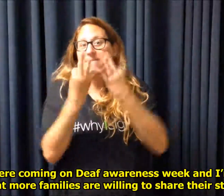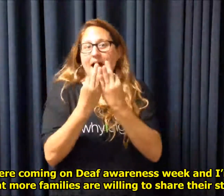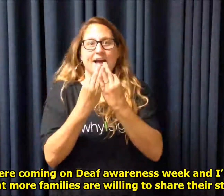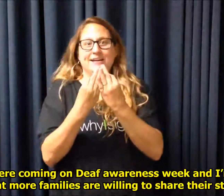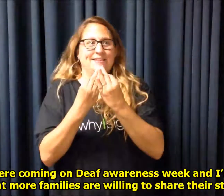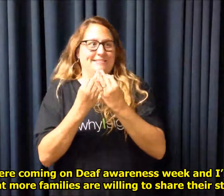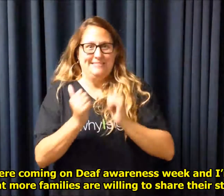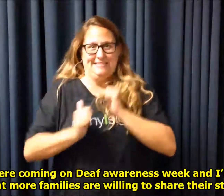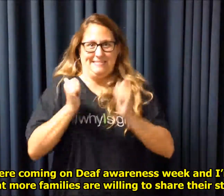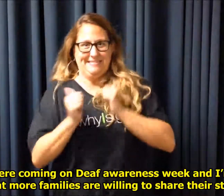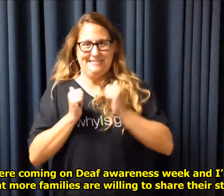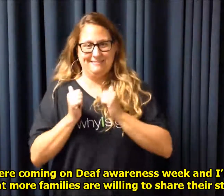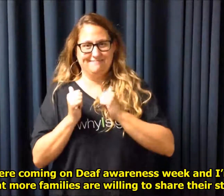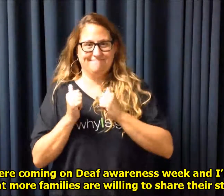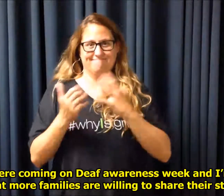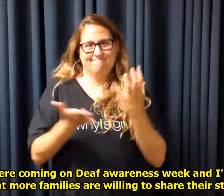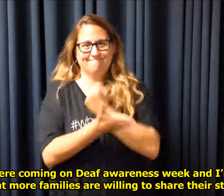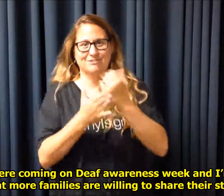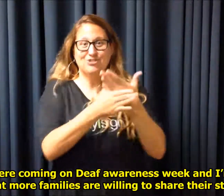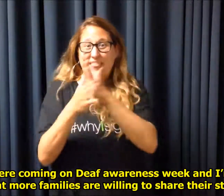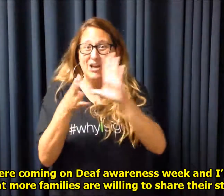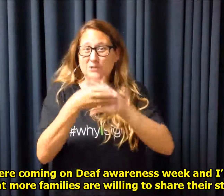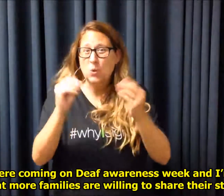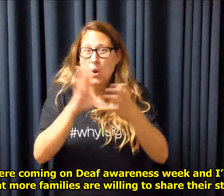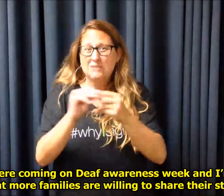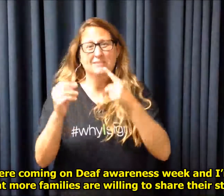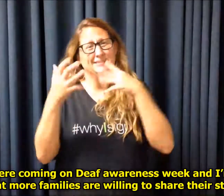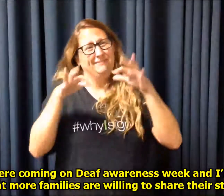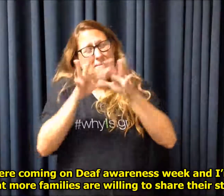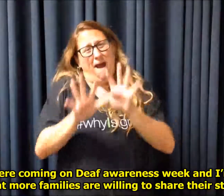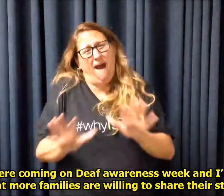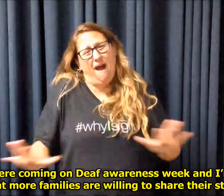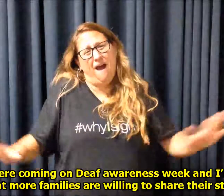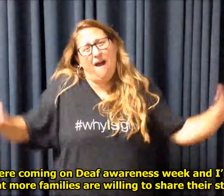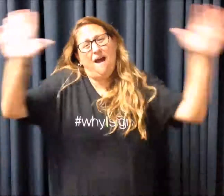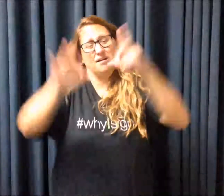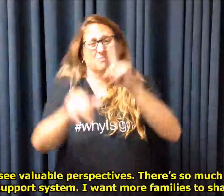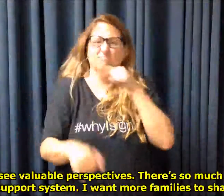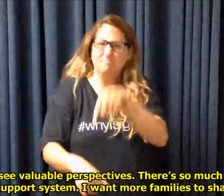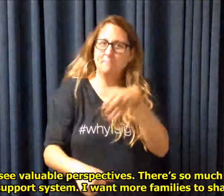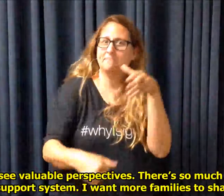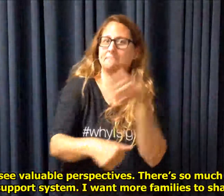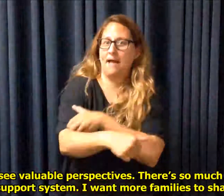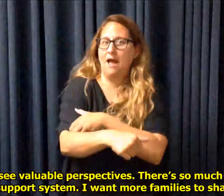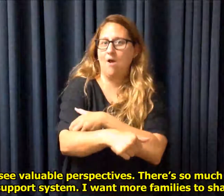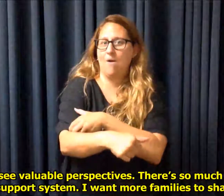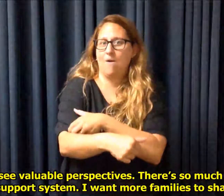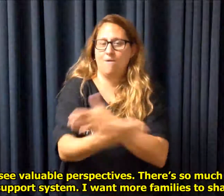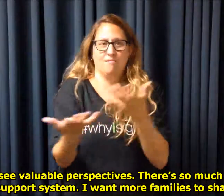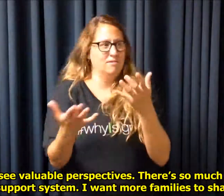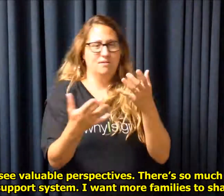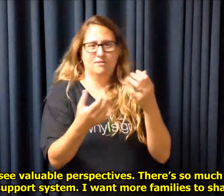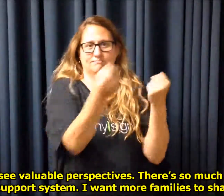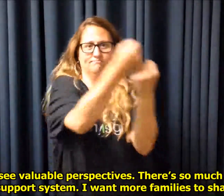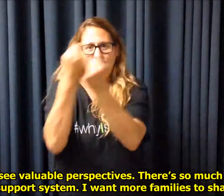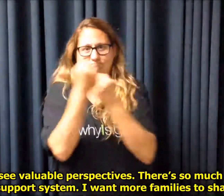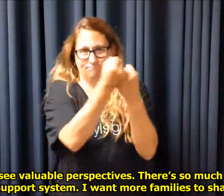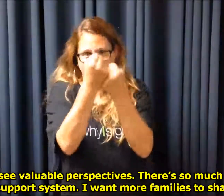coming on Deaf Awareness Week, and I'm hoping that more families are willing to share their stories and we can see valuable perspectives. There's so much